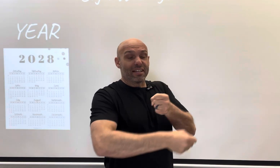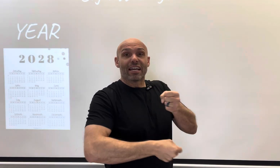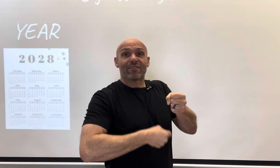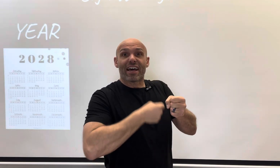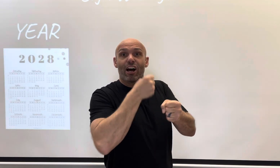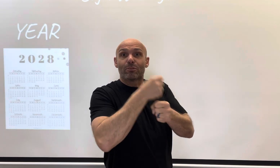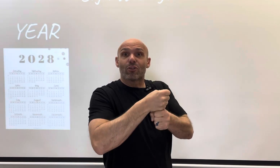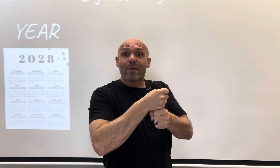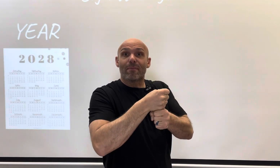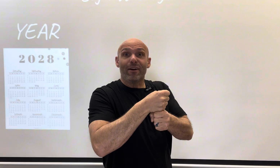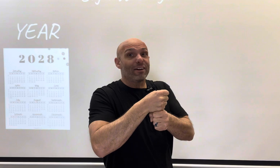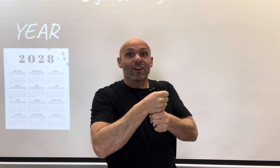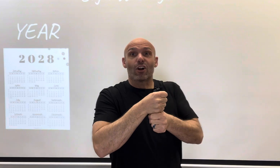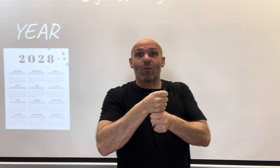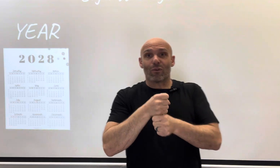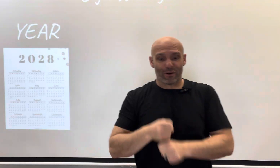If that helps you remember, go for it.